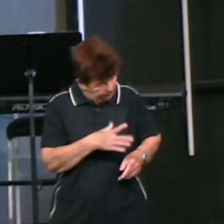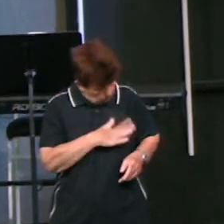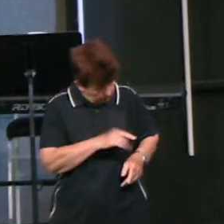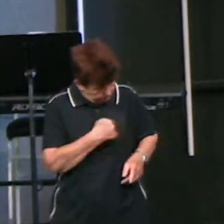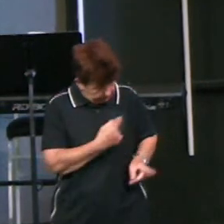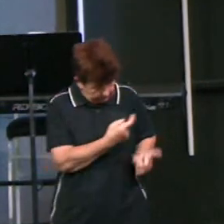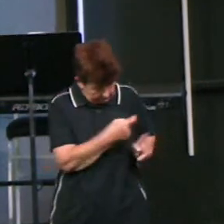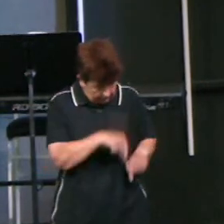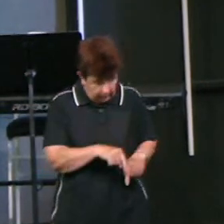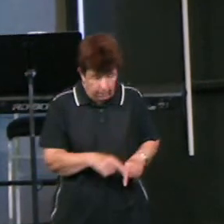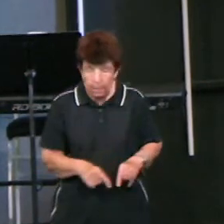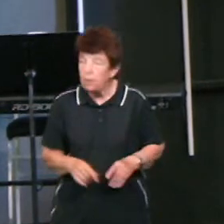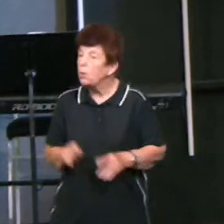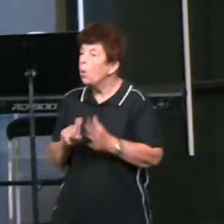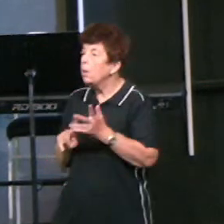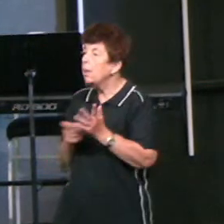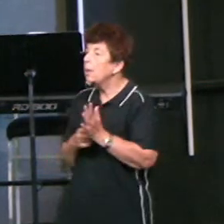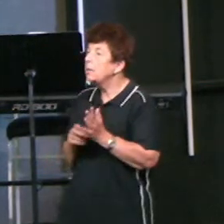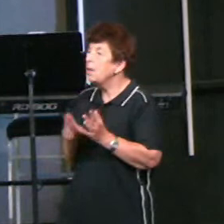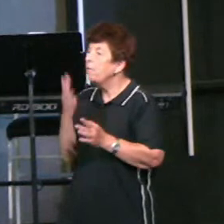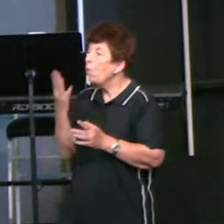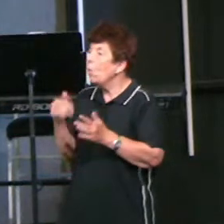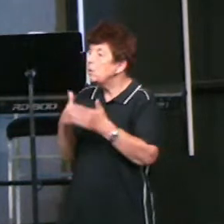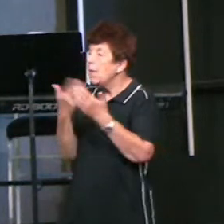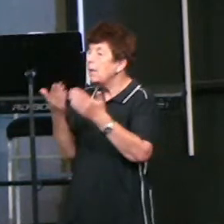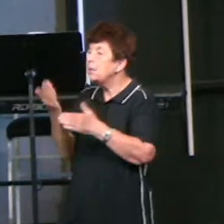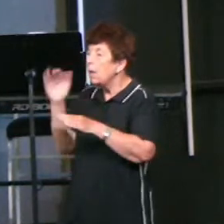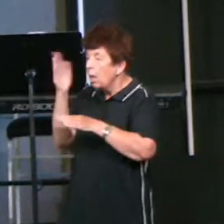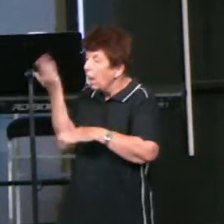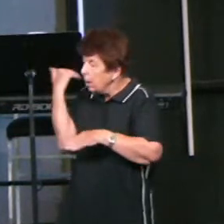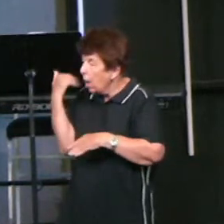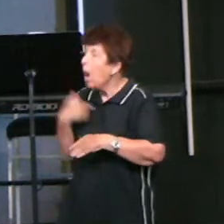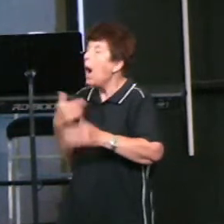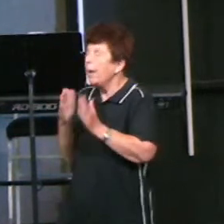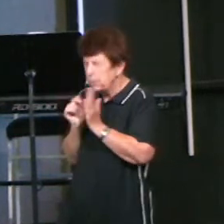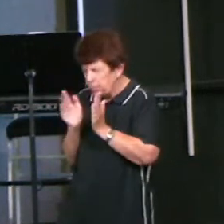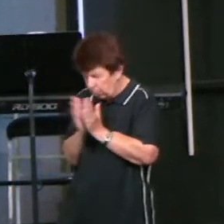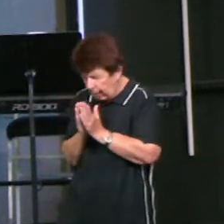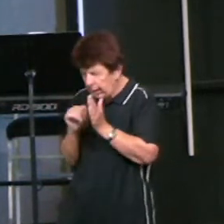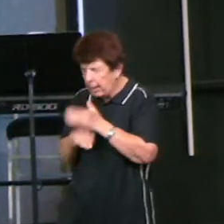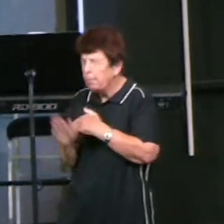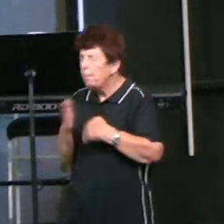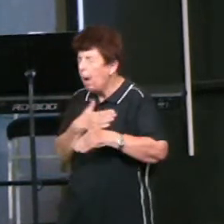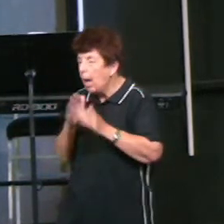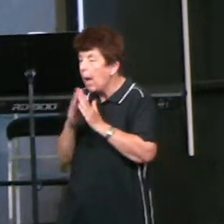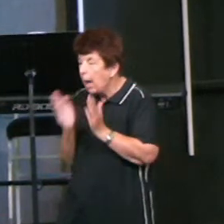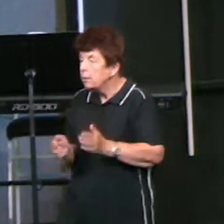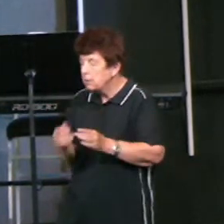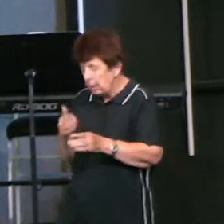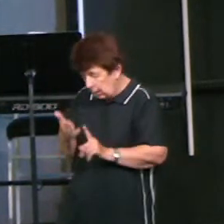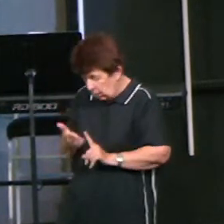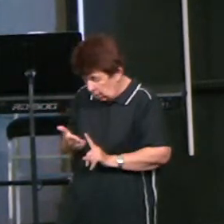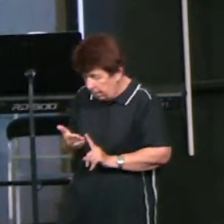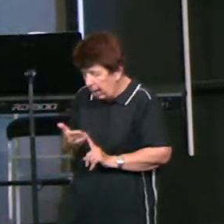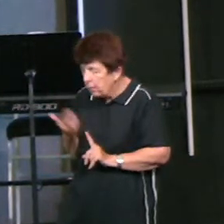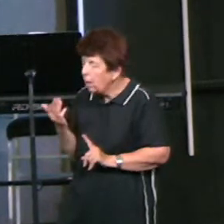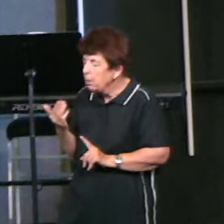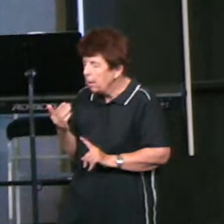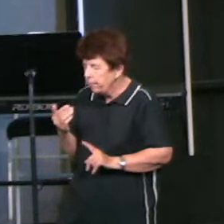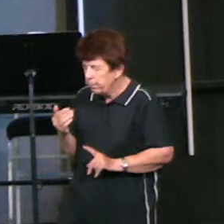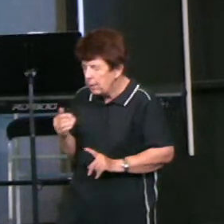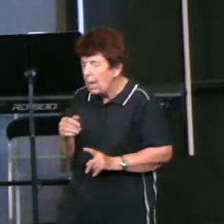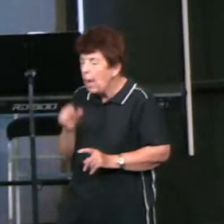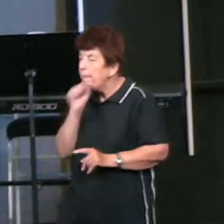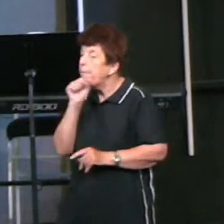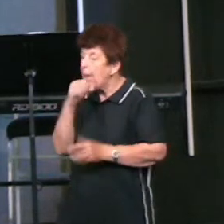me. And Cornelius said, 4 days ago about this hour, I was praying in my house at the ninth hour, and behold,